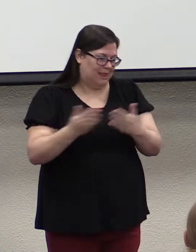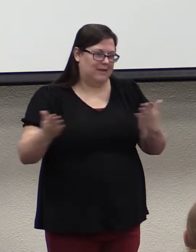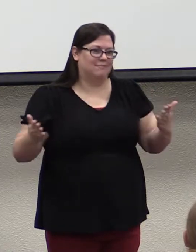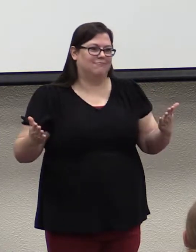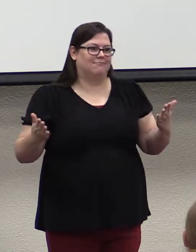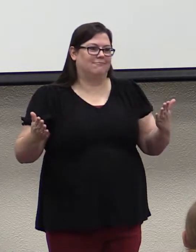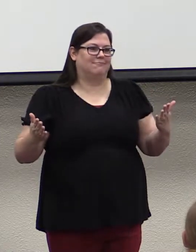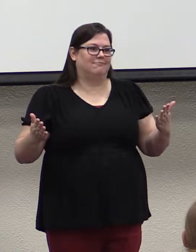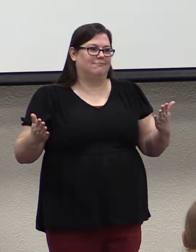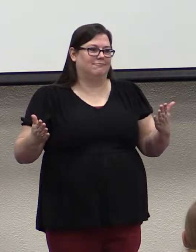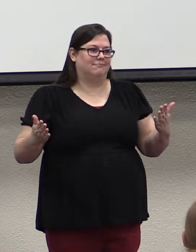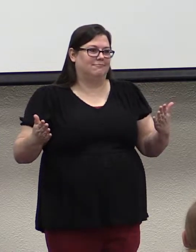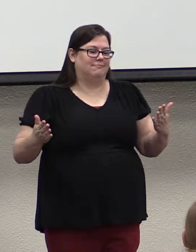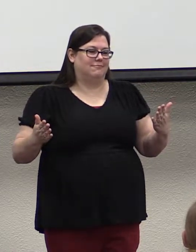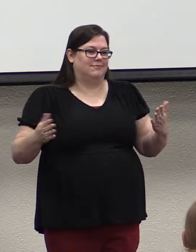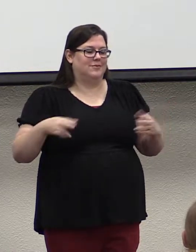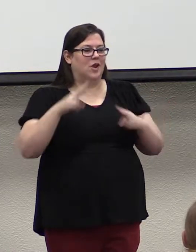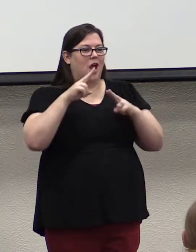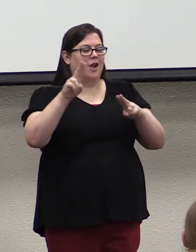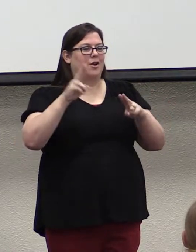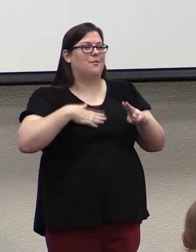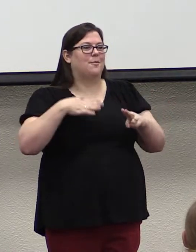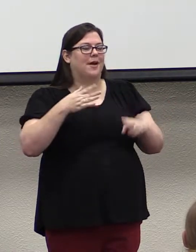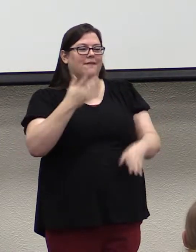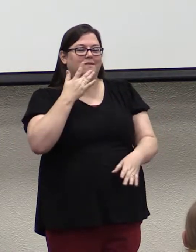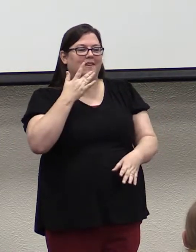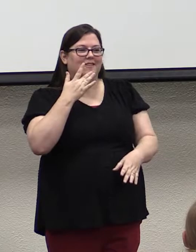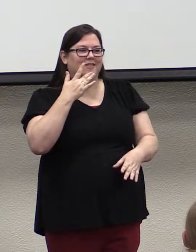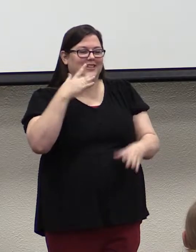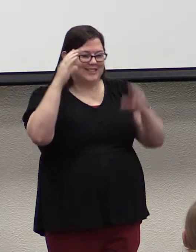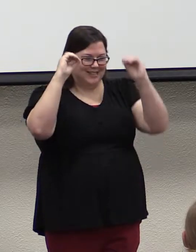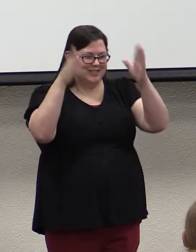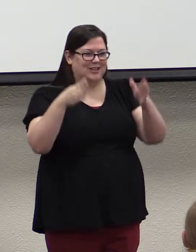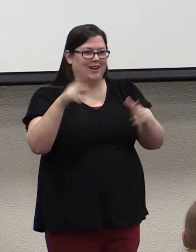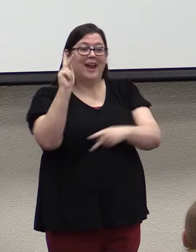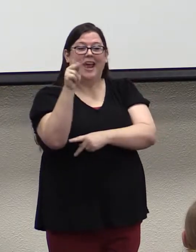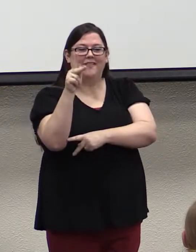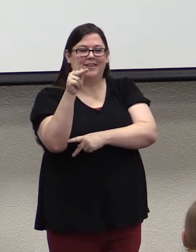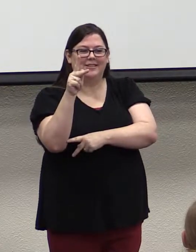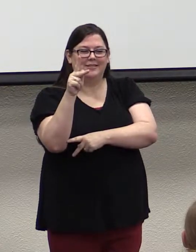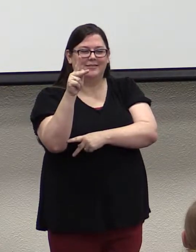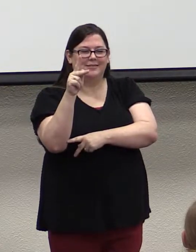In honor of my favorite Sunset teacher, Kevin Haynes. Did you catch that?